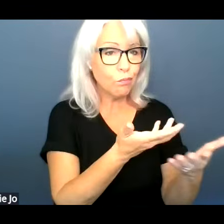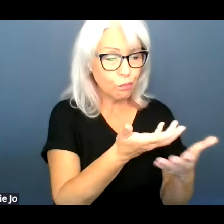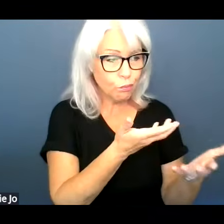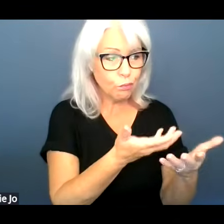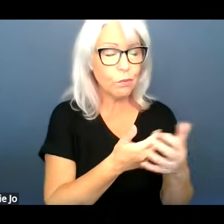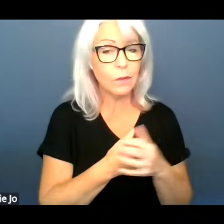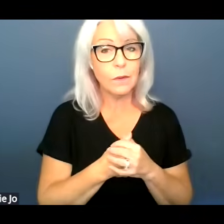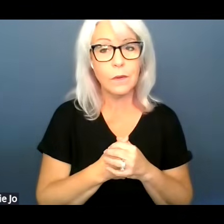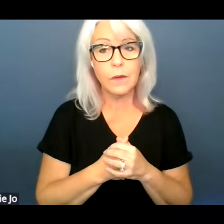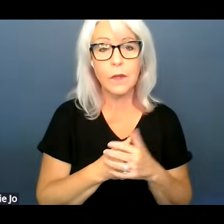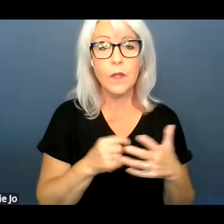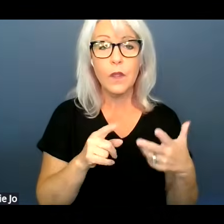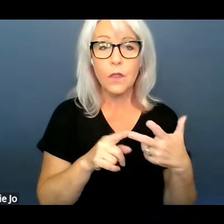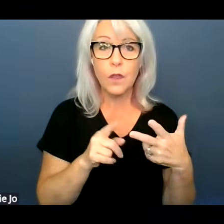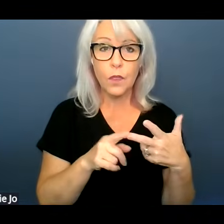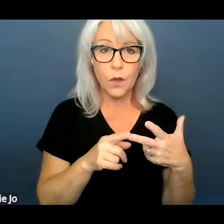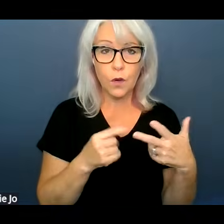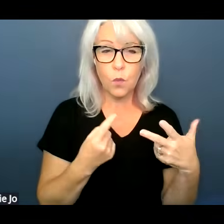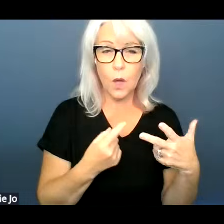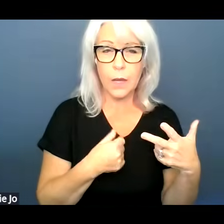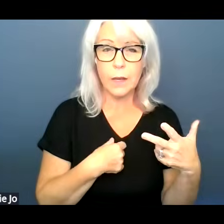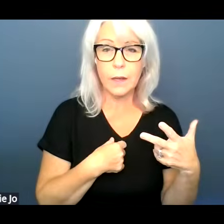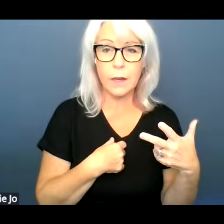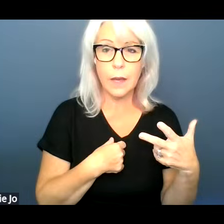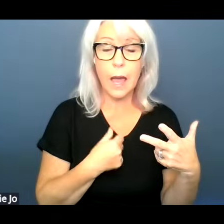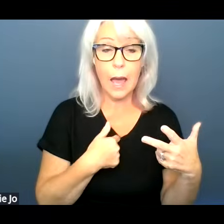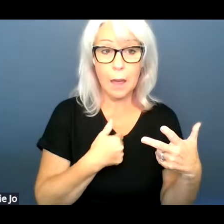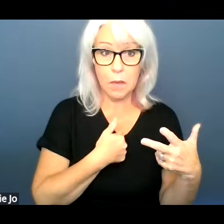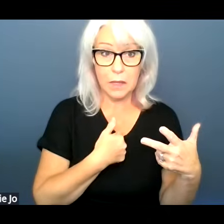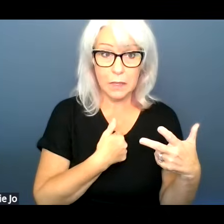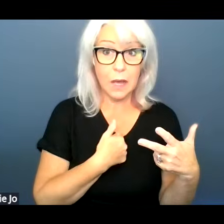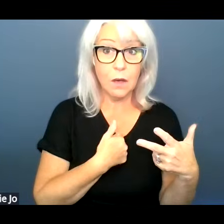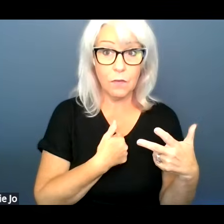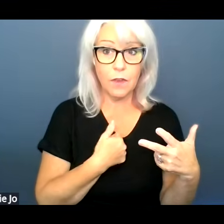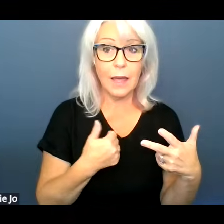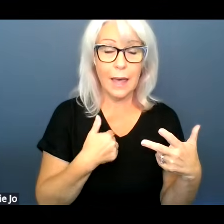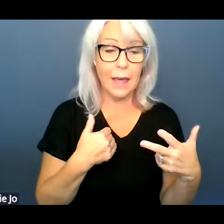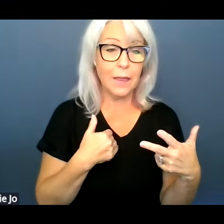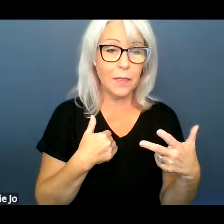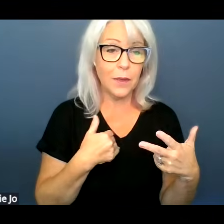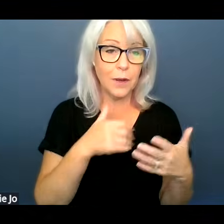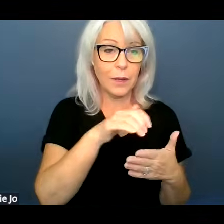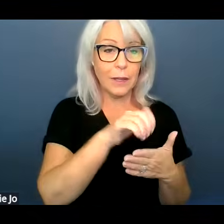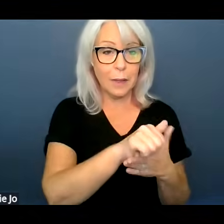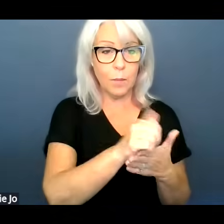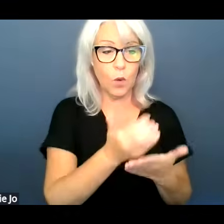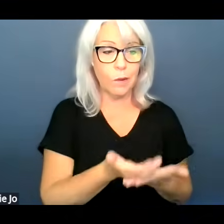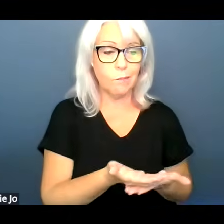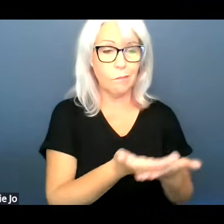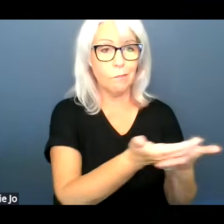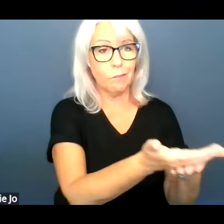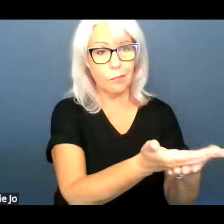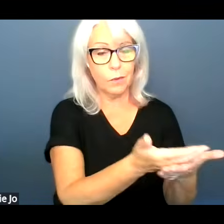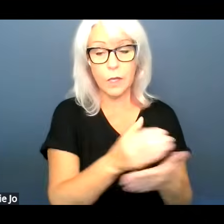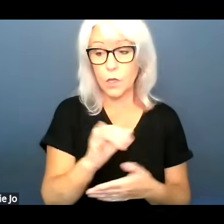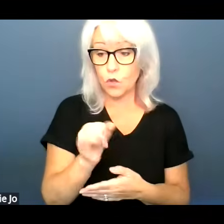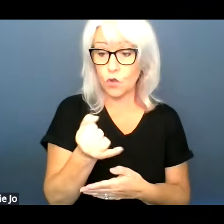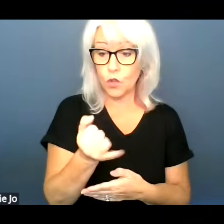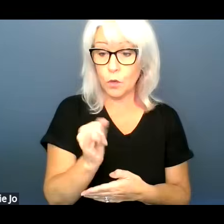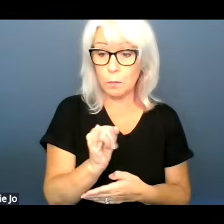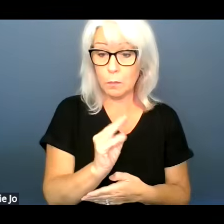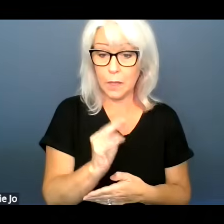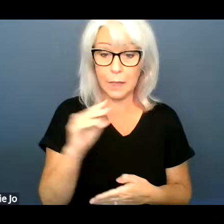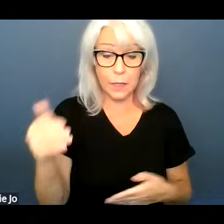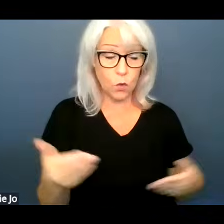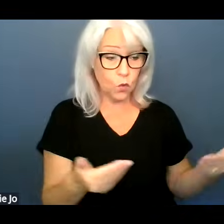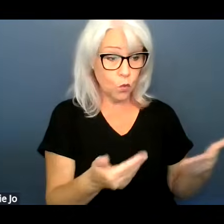The third one, Maya, I was the one who had the clipboard, handed it to her. Jim made the introduction.